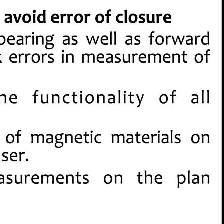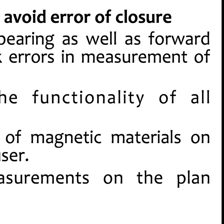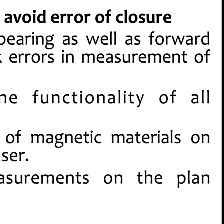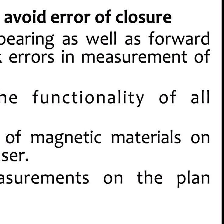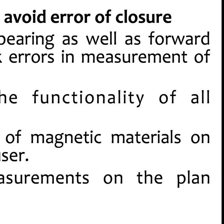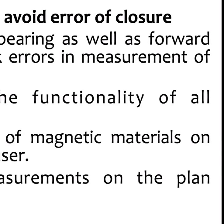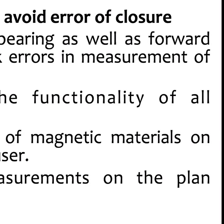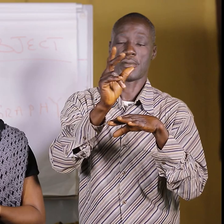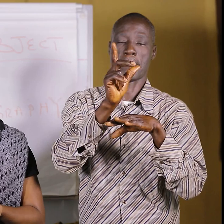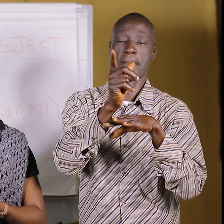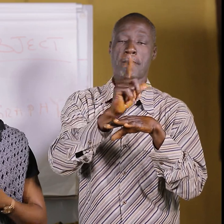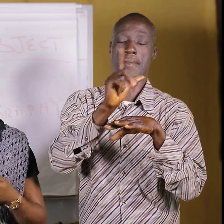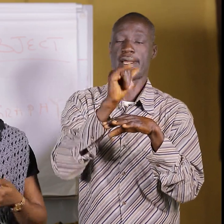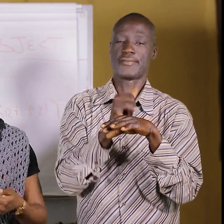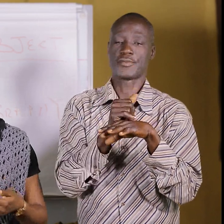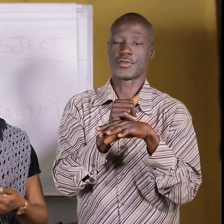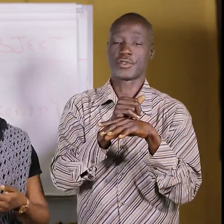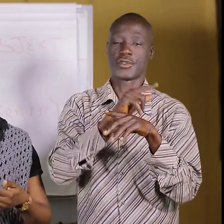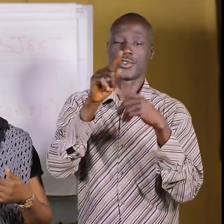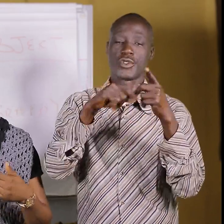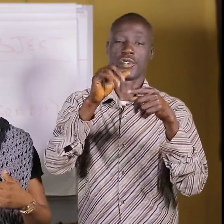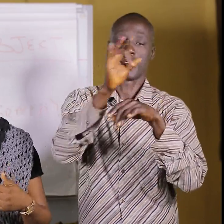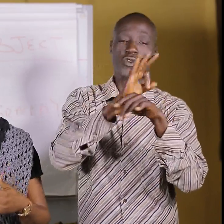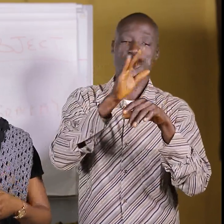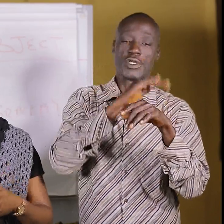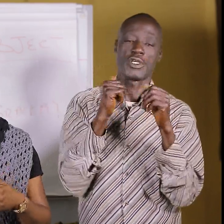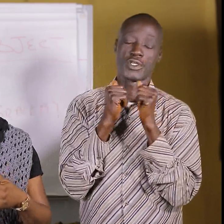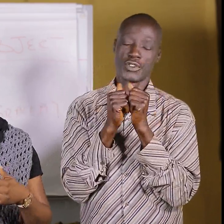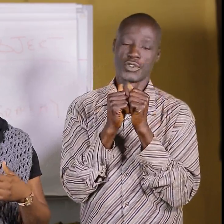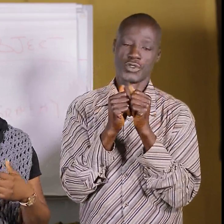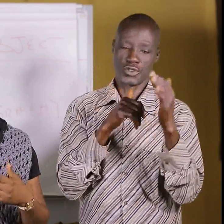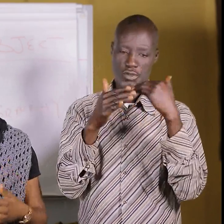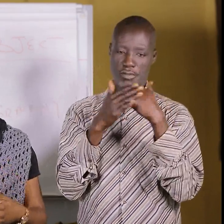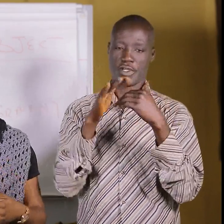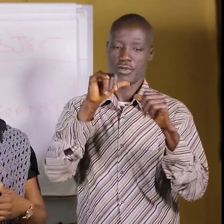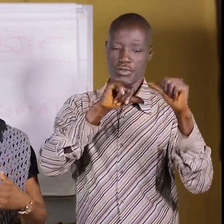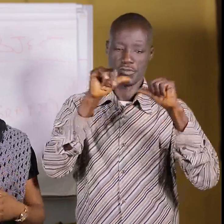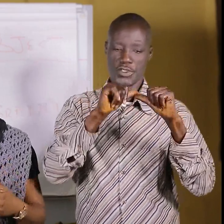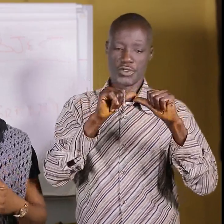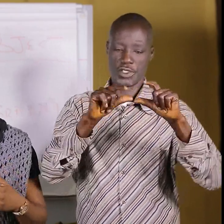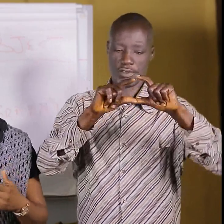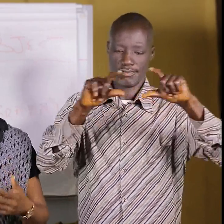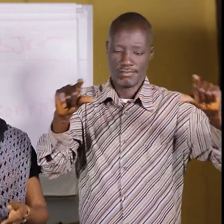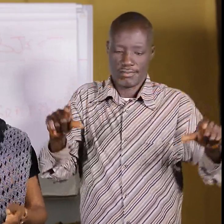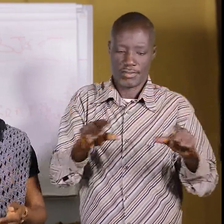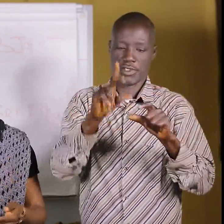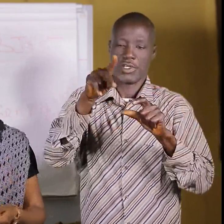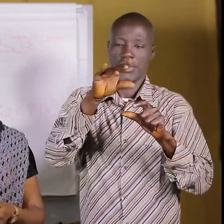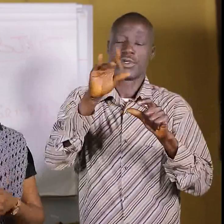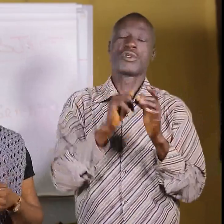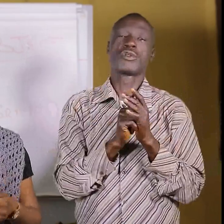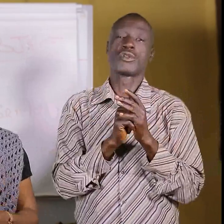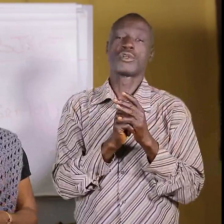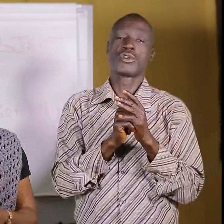plan plotted. Once you've gone to the field and you're back with your measurements and you want to plot, you must make sure that your